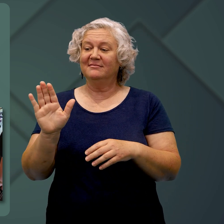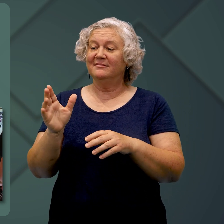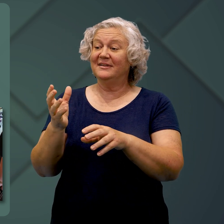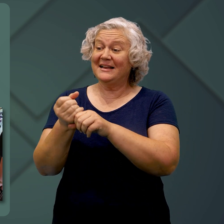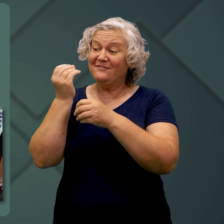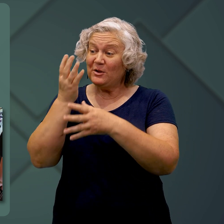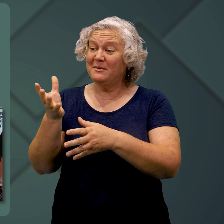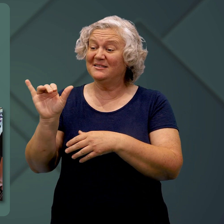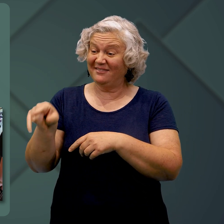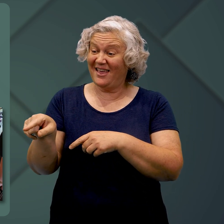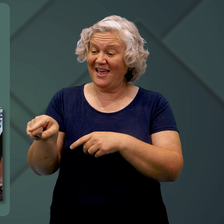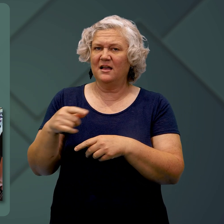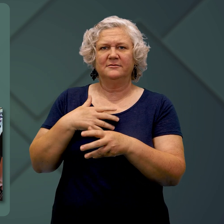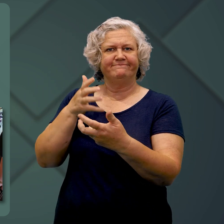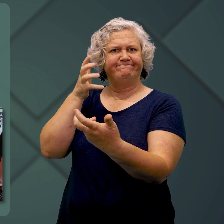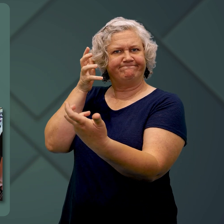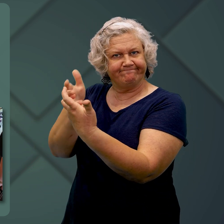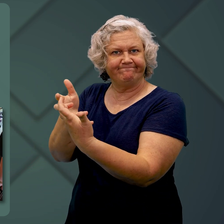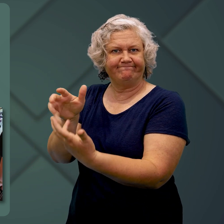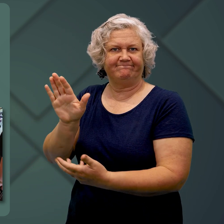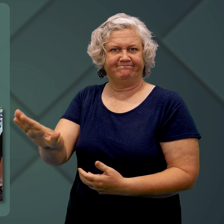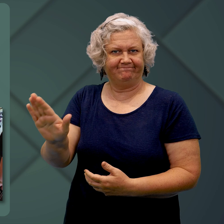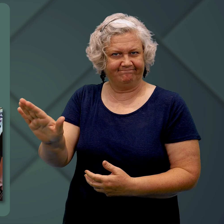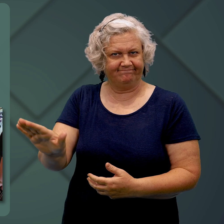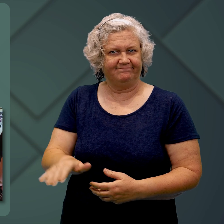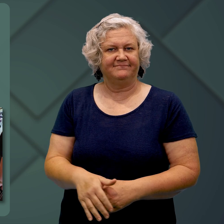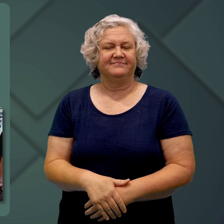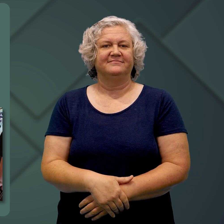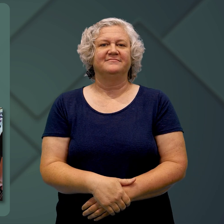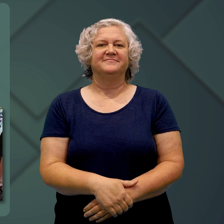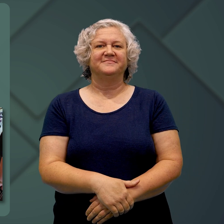We have to match the way that their senses perceive.